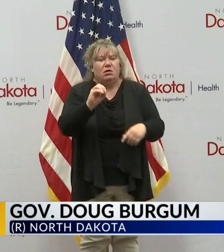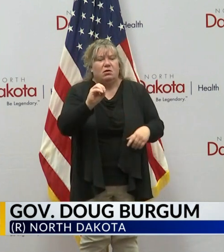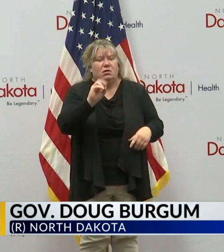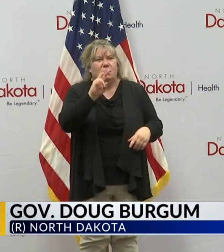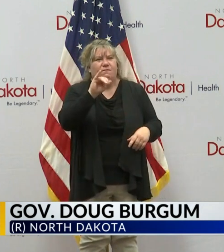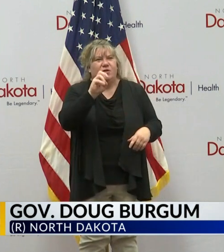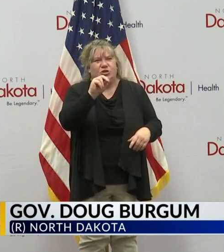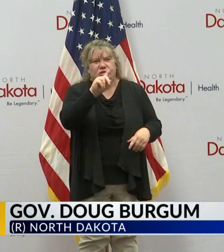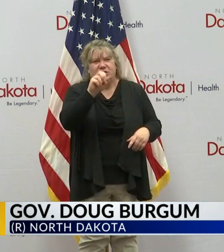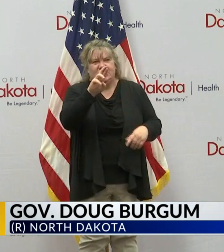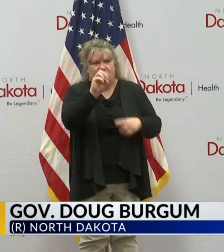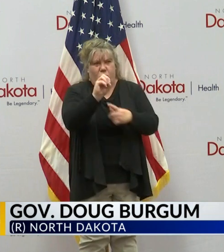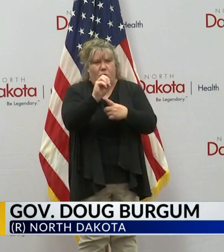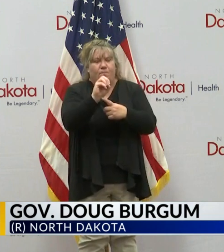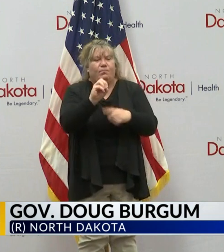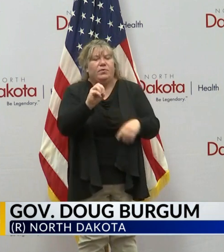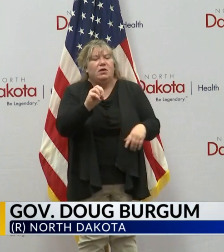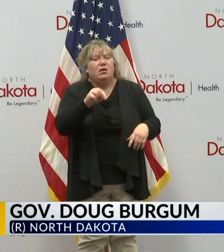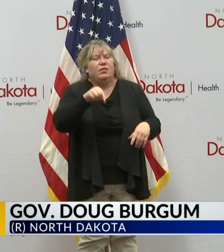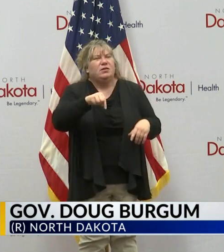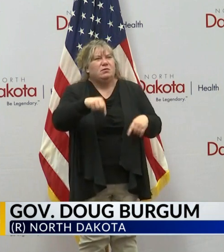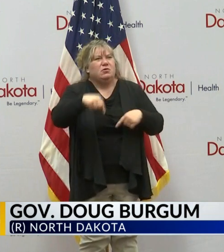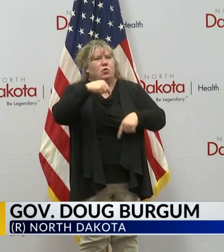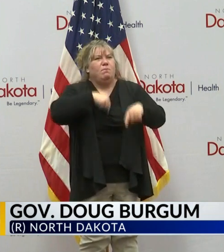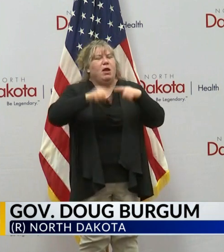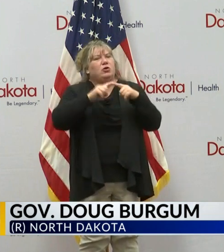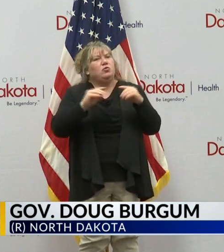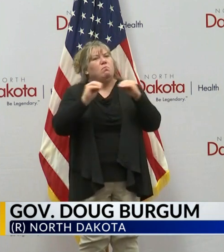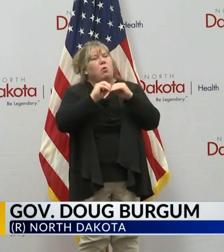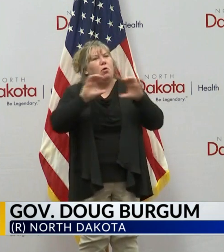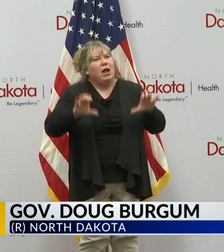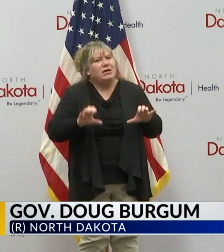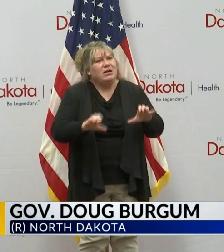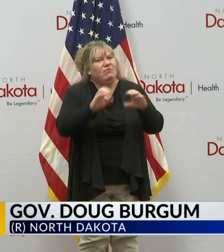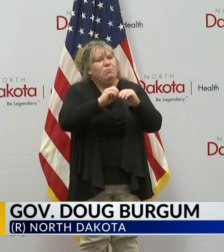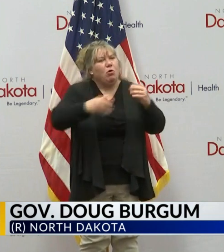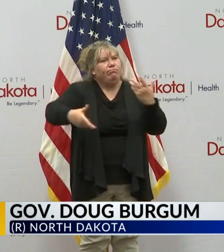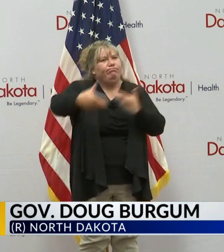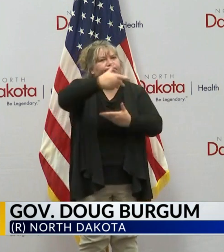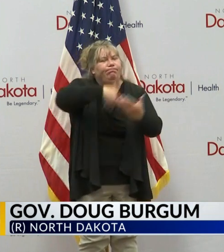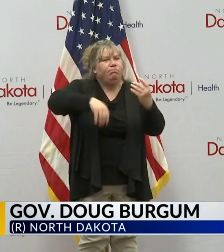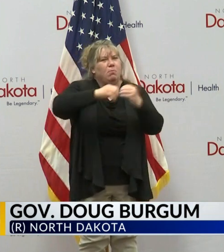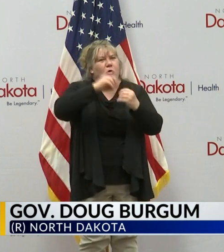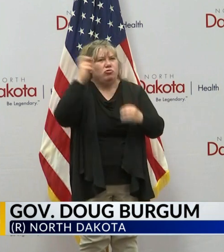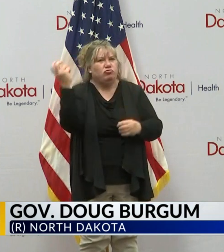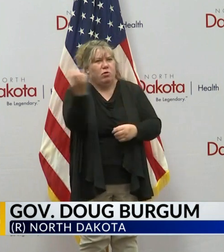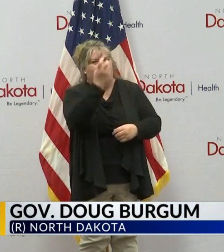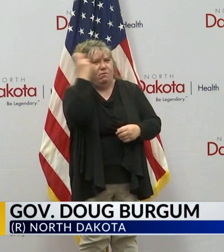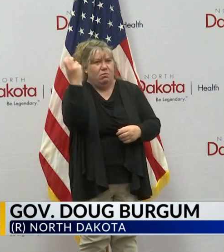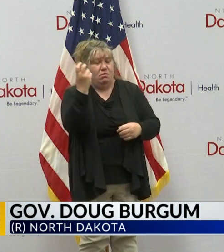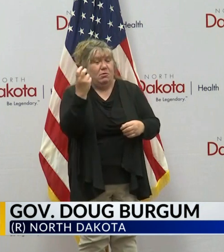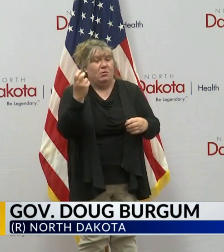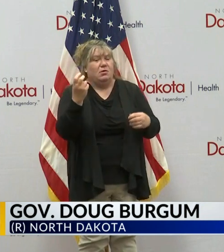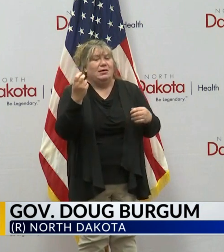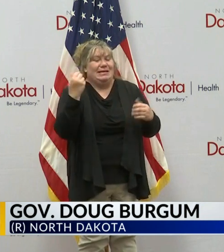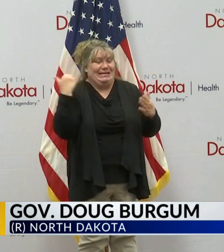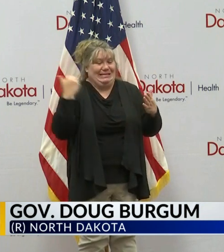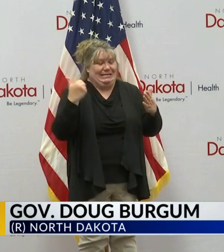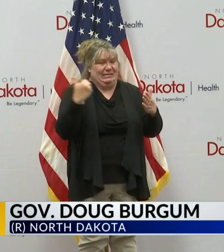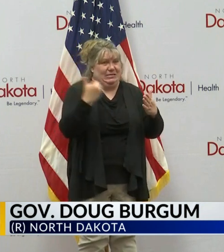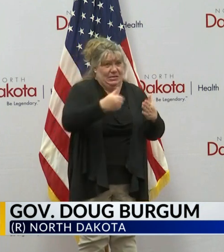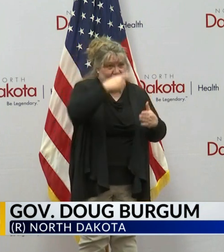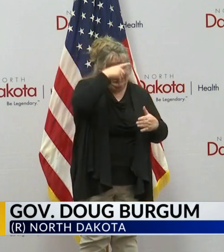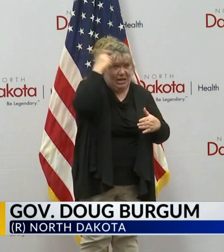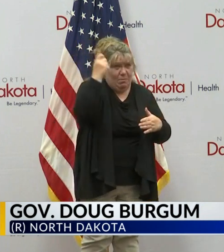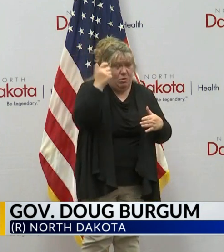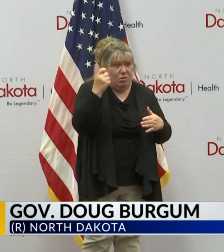towards getting back to more activity, more interaction, more travel. As summertime comes around, as we head into